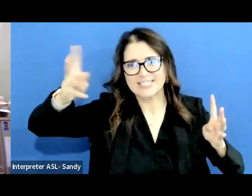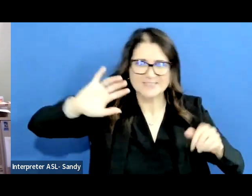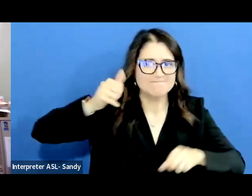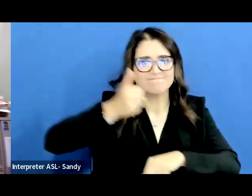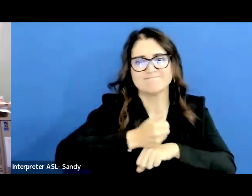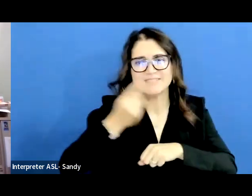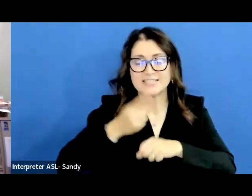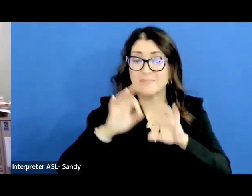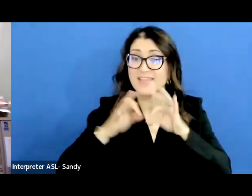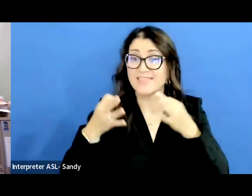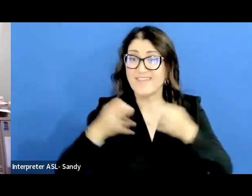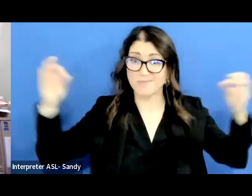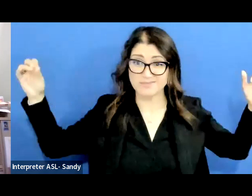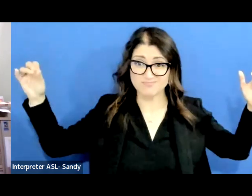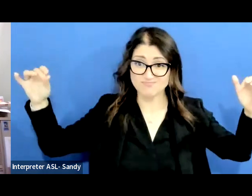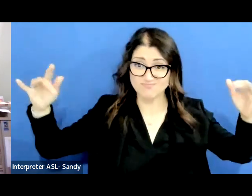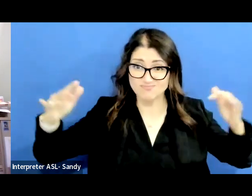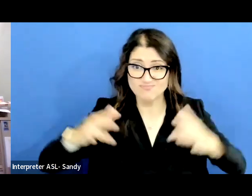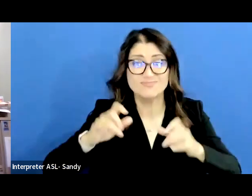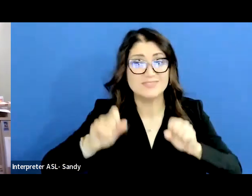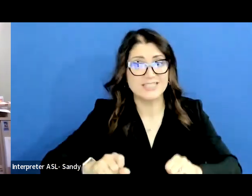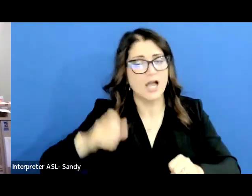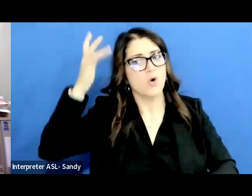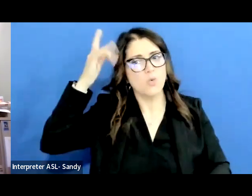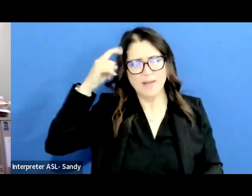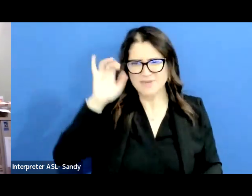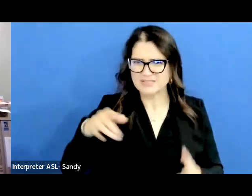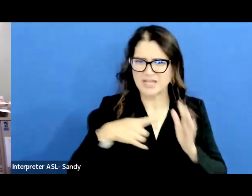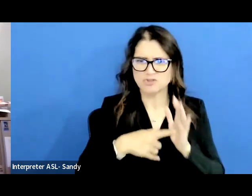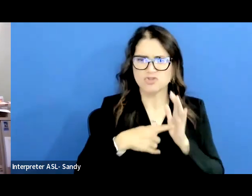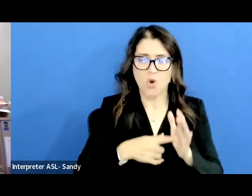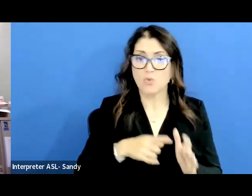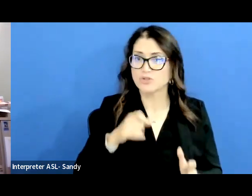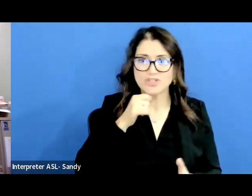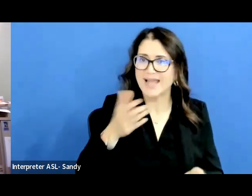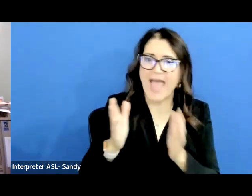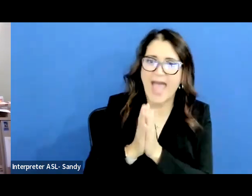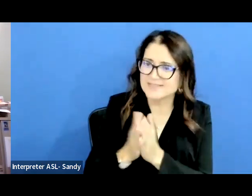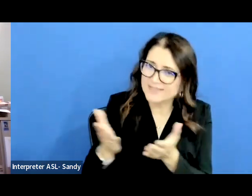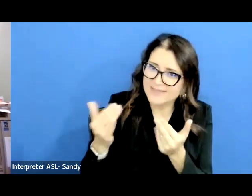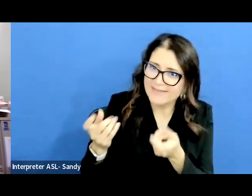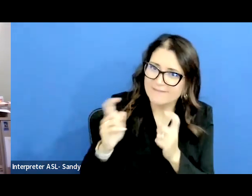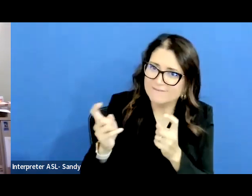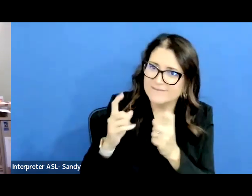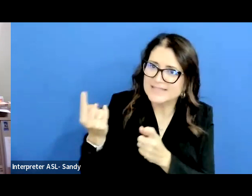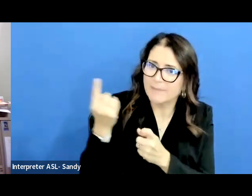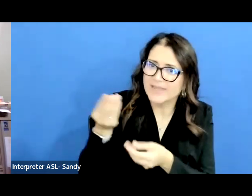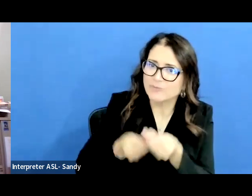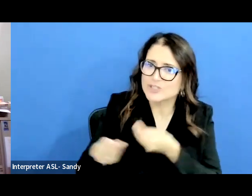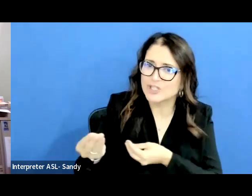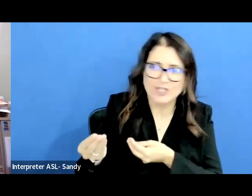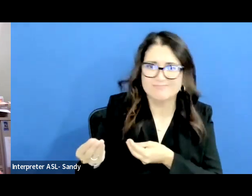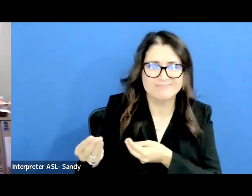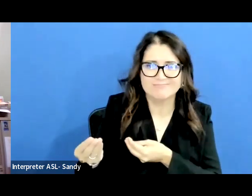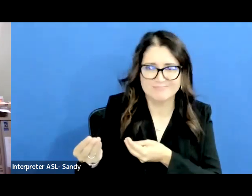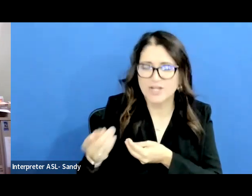to. Because to me, that showed that you weren't asking for something in return. You were